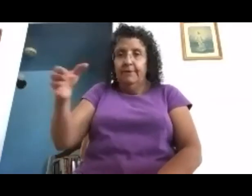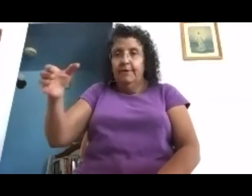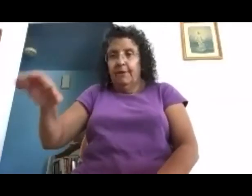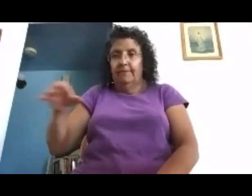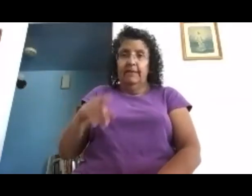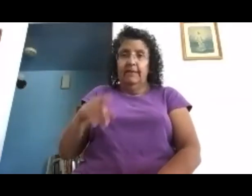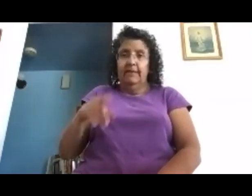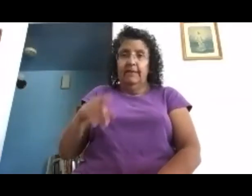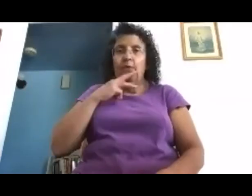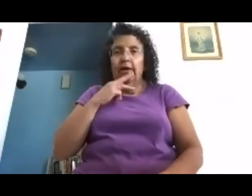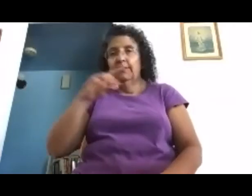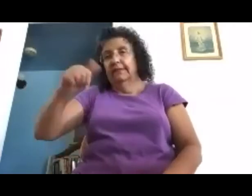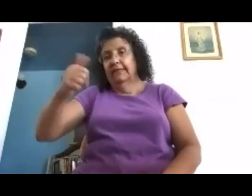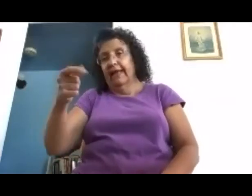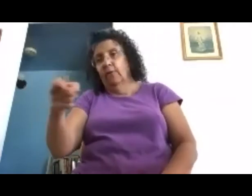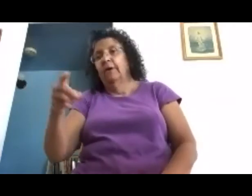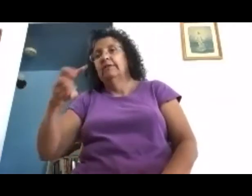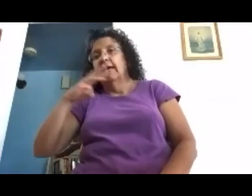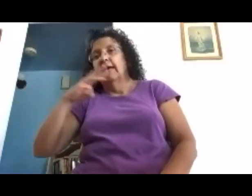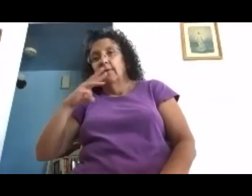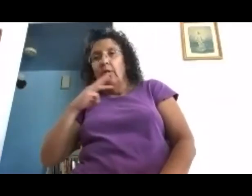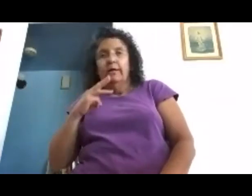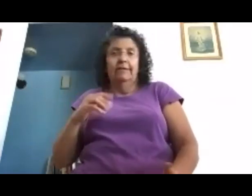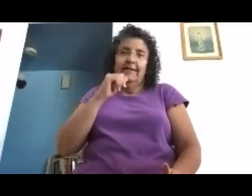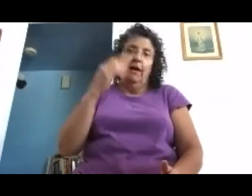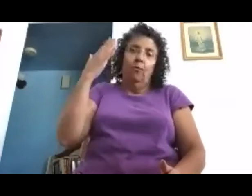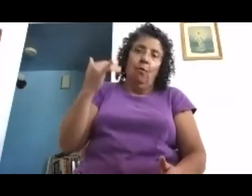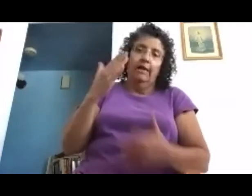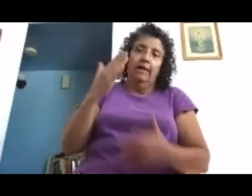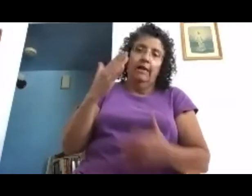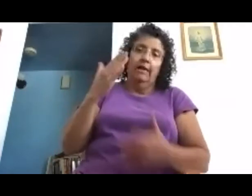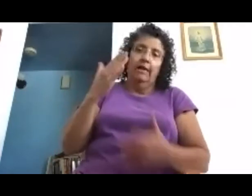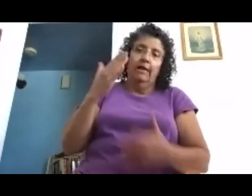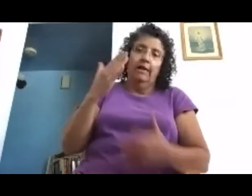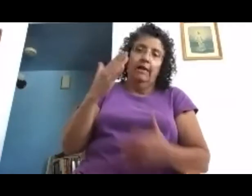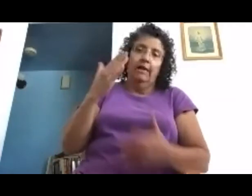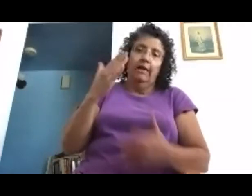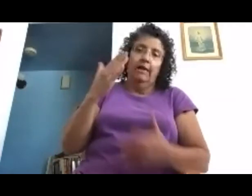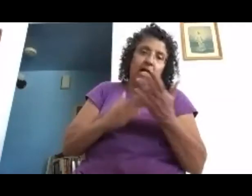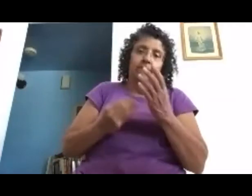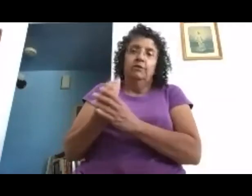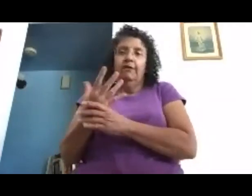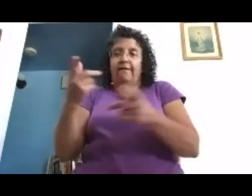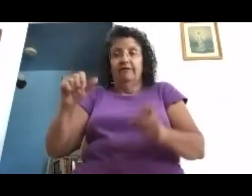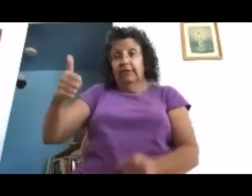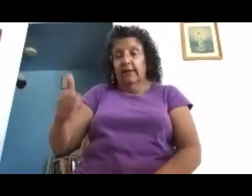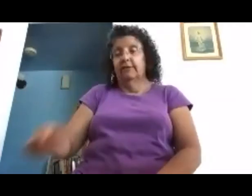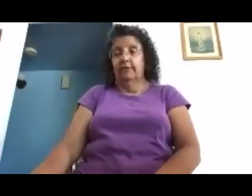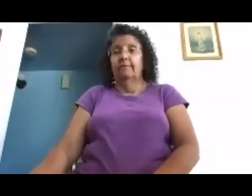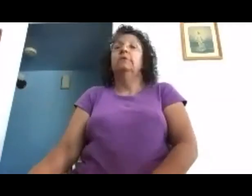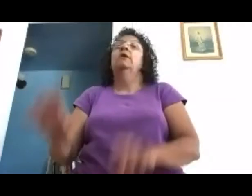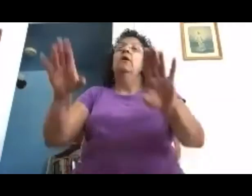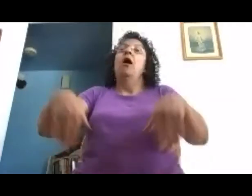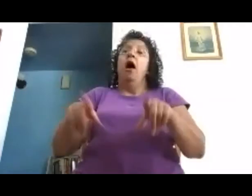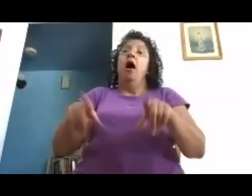going to be why some sprouted faster than others. Okay. Oh yeah, I also have this tray underneath because